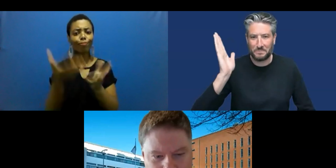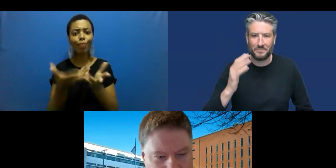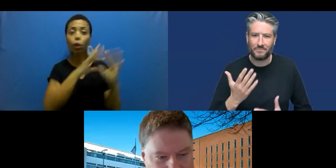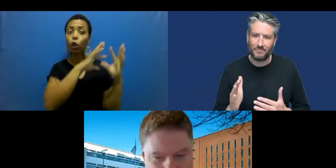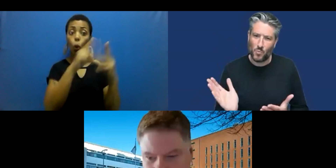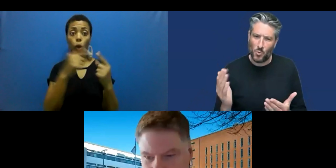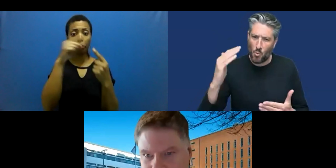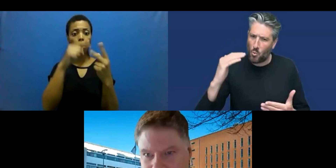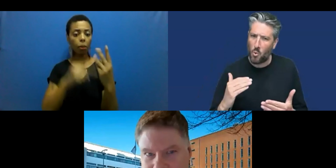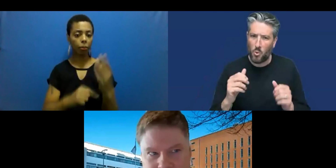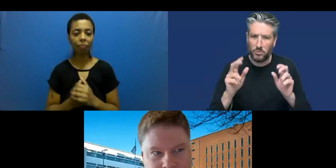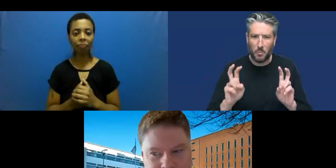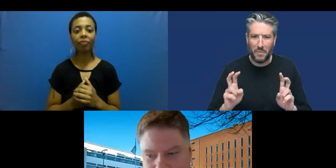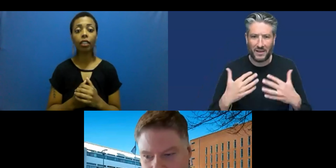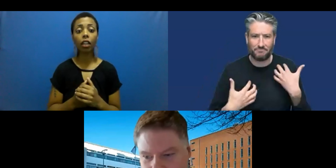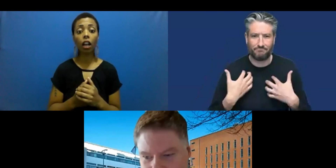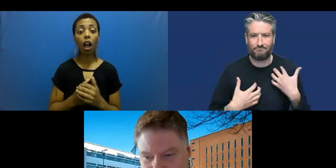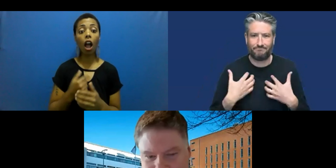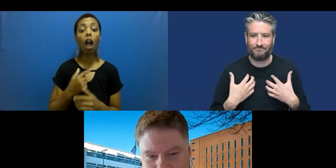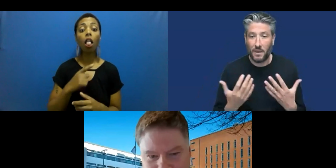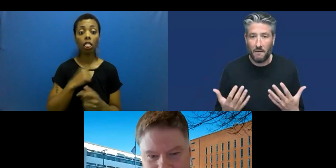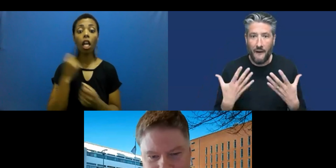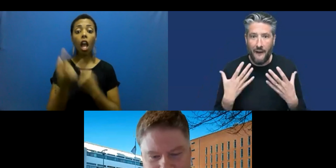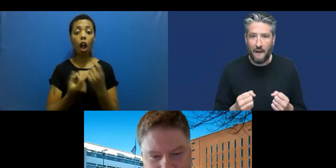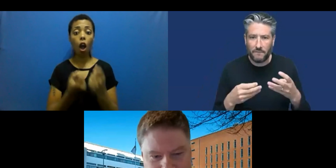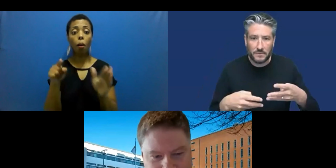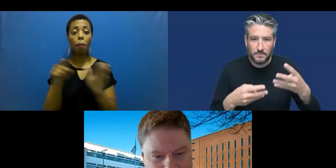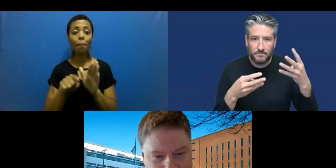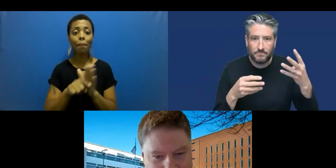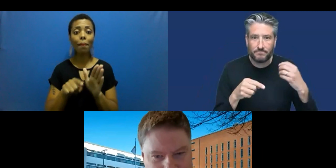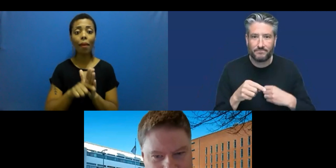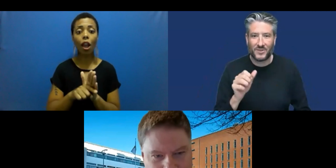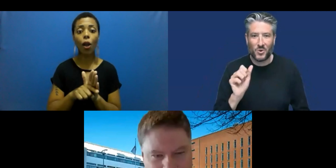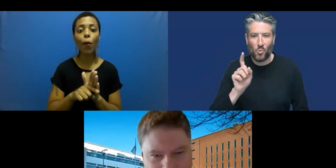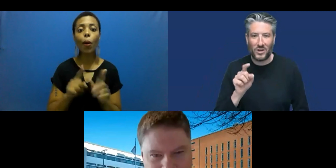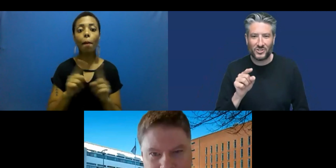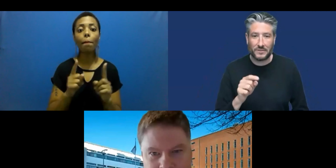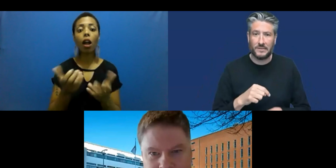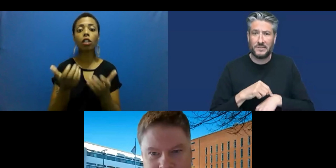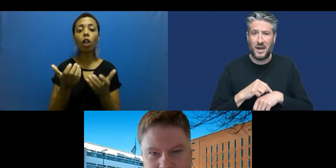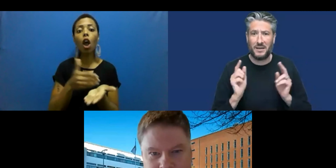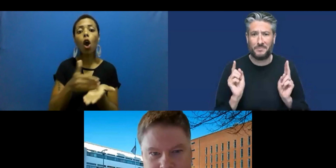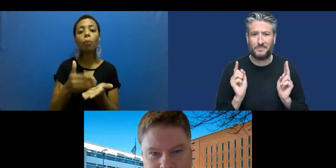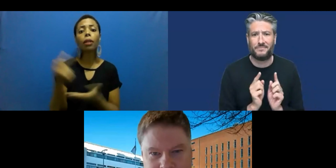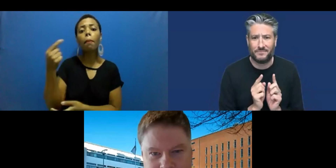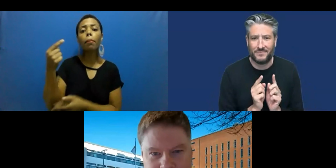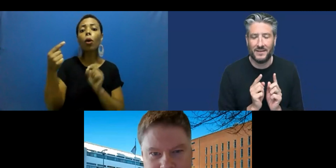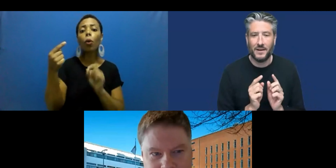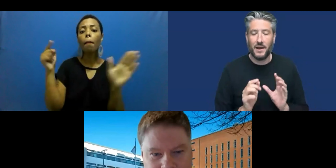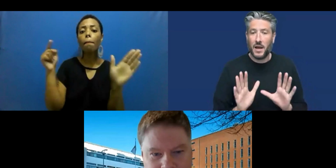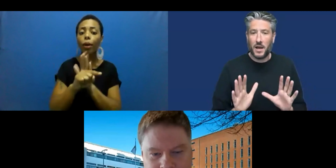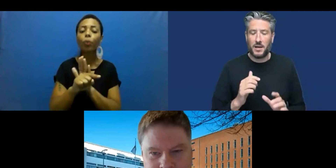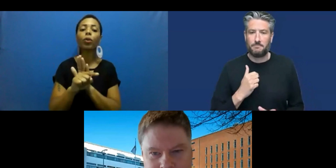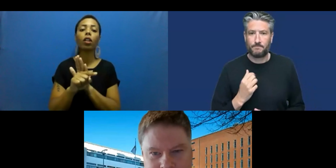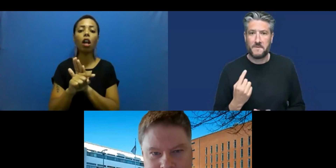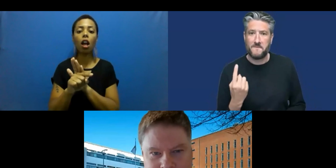We already have a few questions and we are short of time, but I would like to start with asking about,